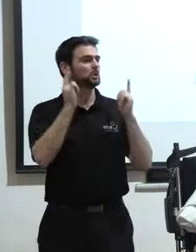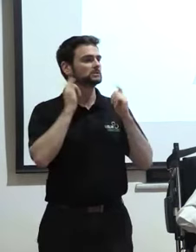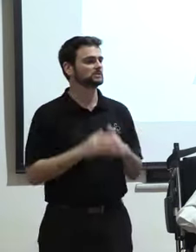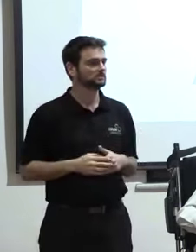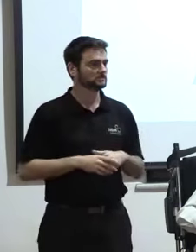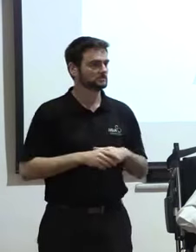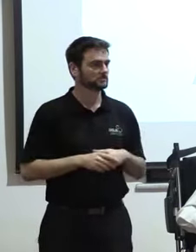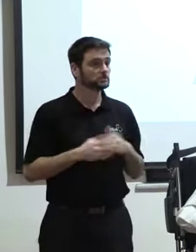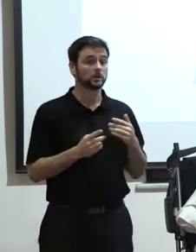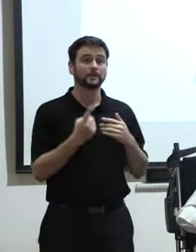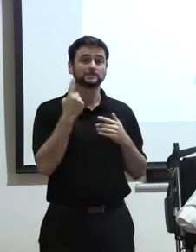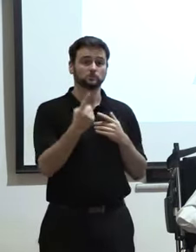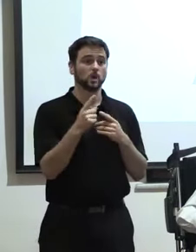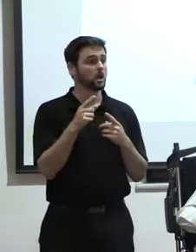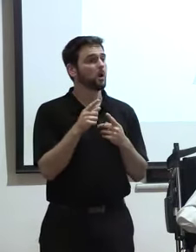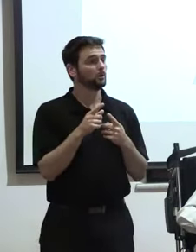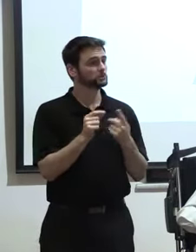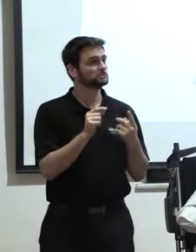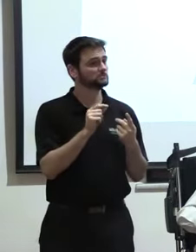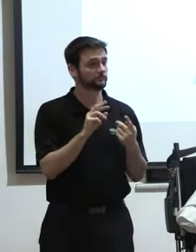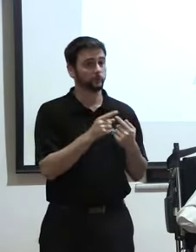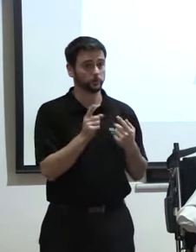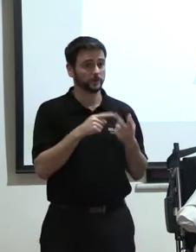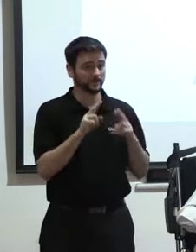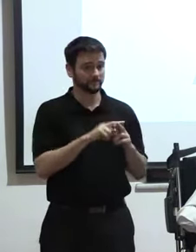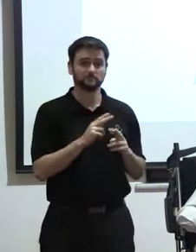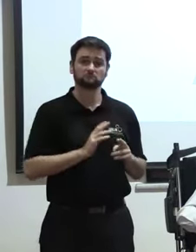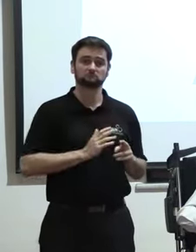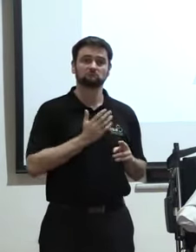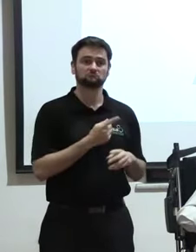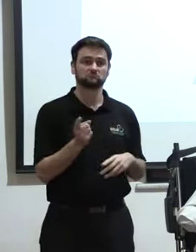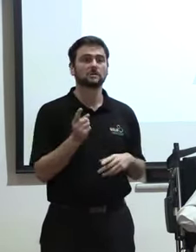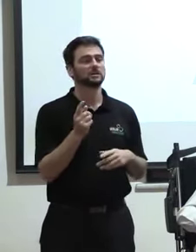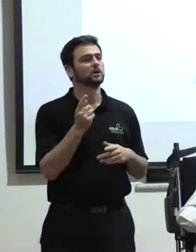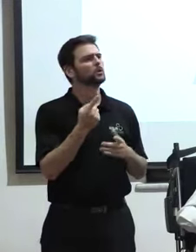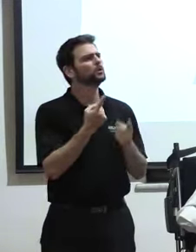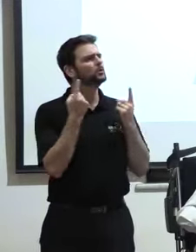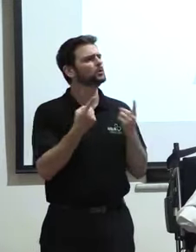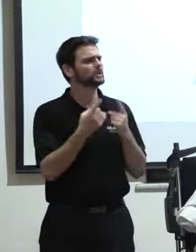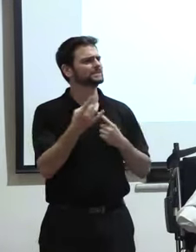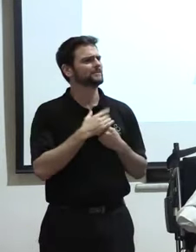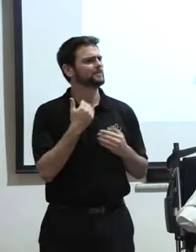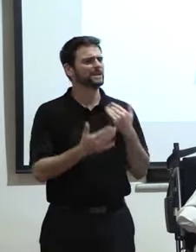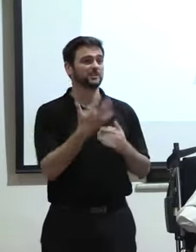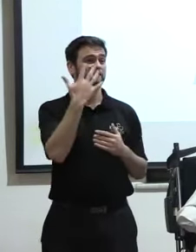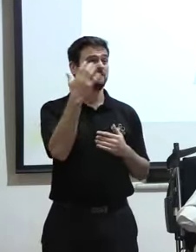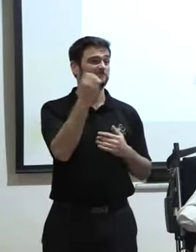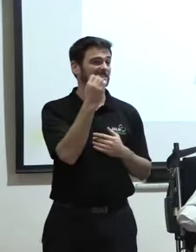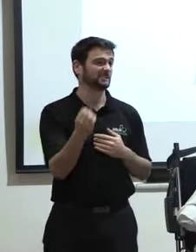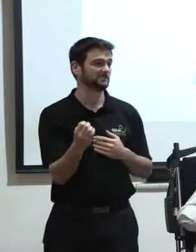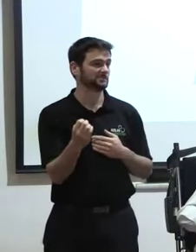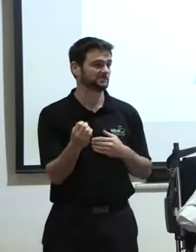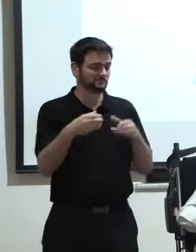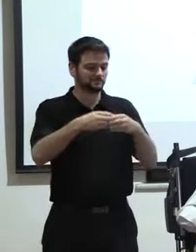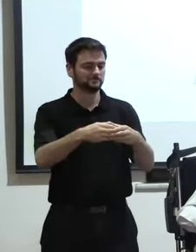available to you if you self-manage. So only about 5% of people self-manage, and I think only about 5 or 10%